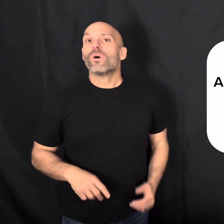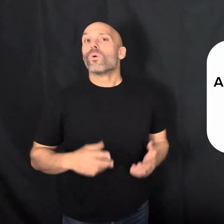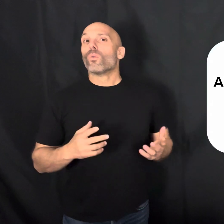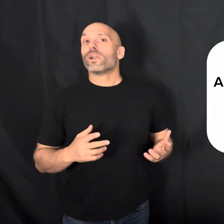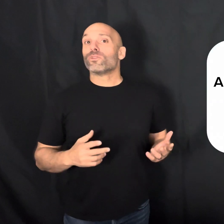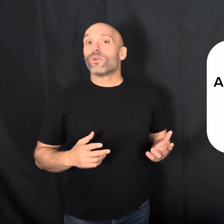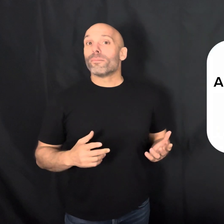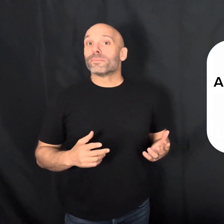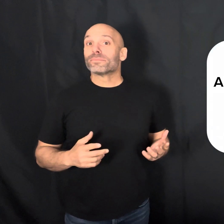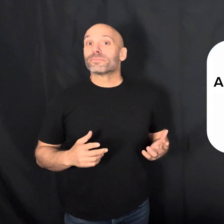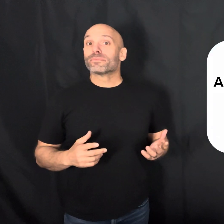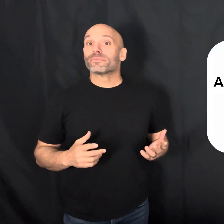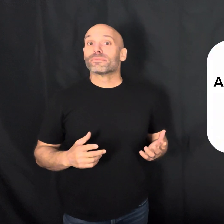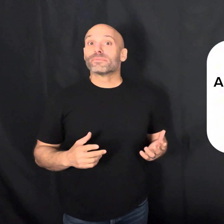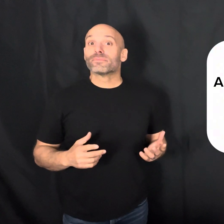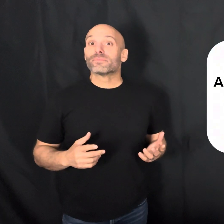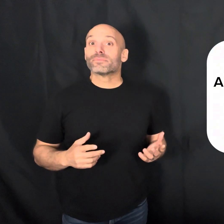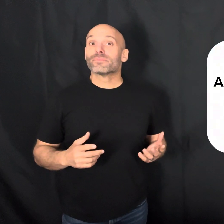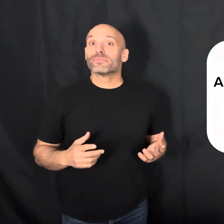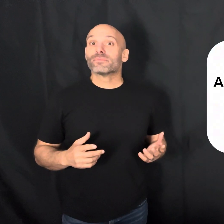Where are you from?